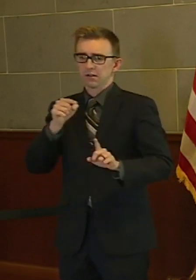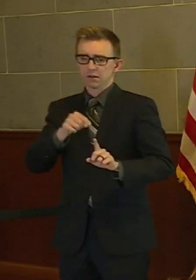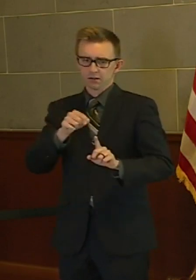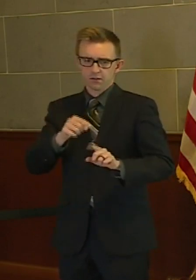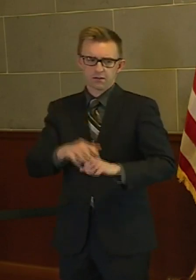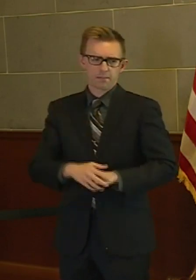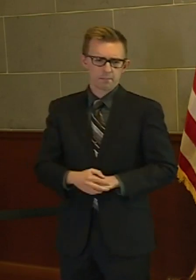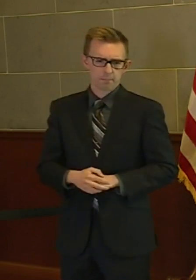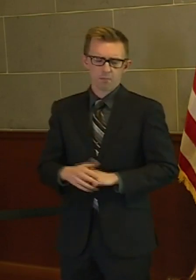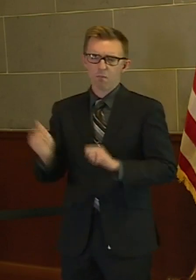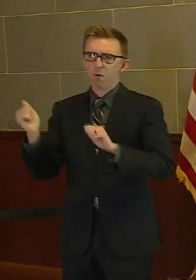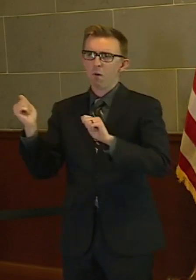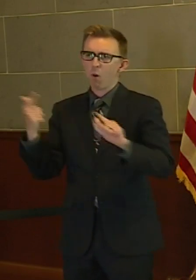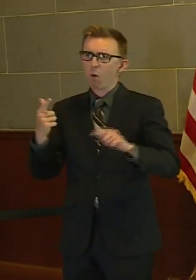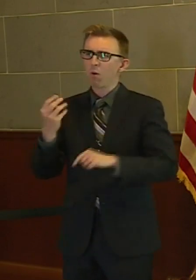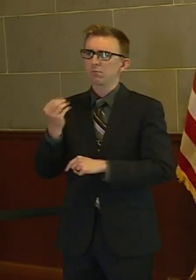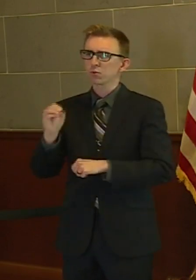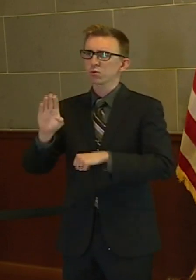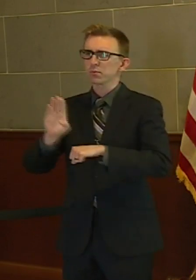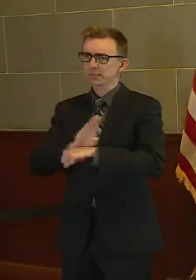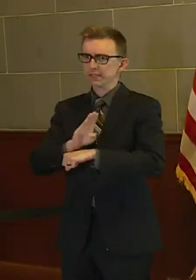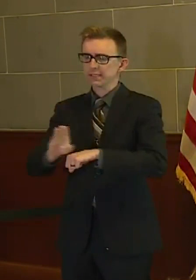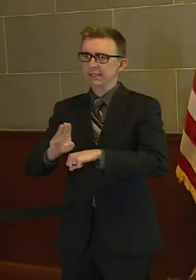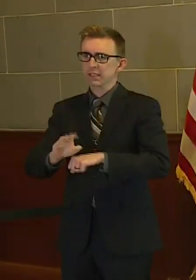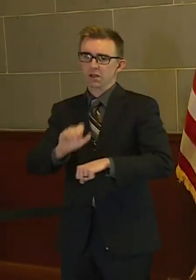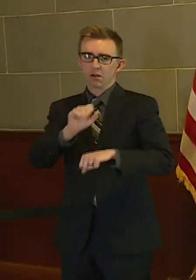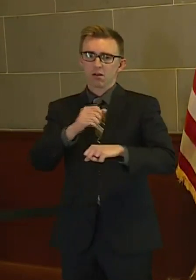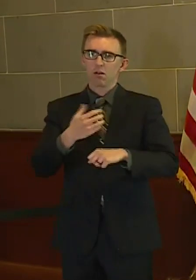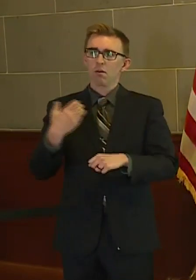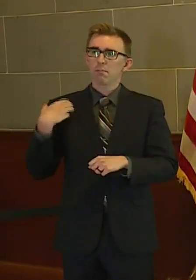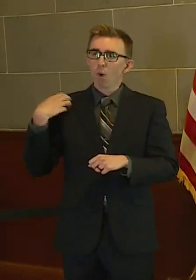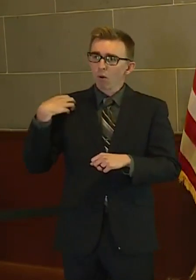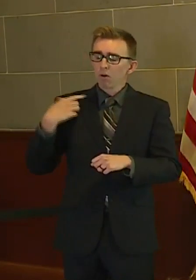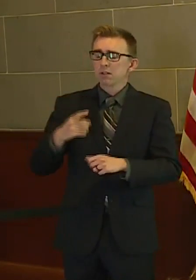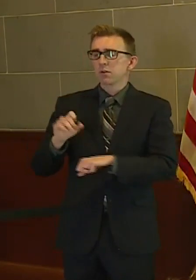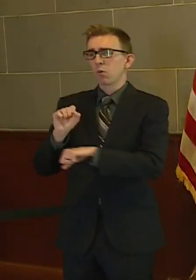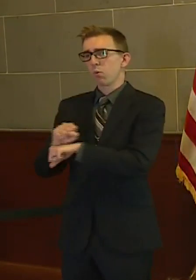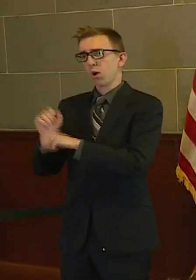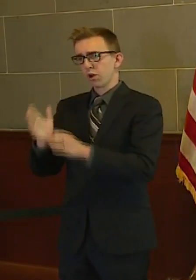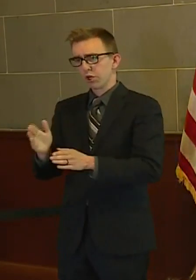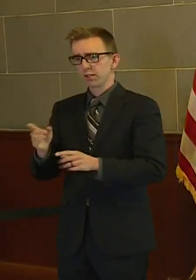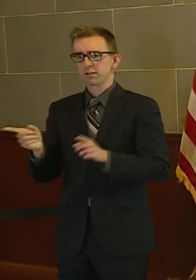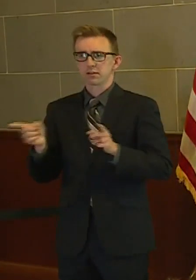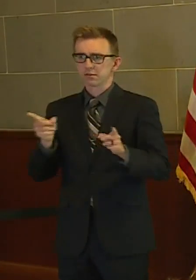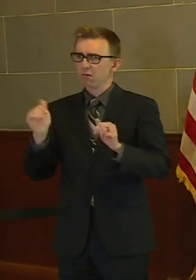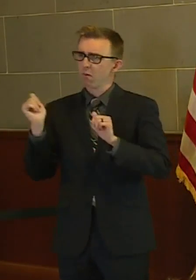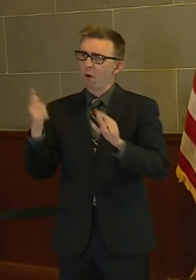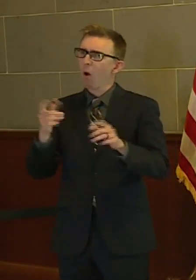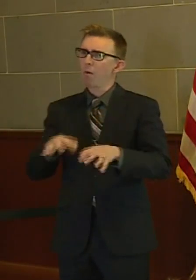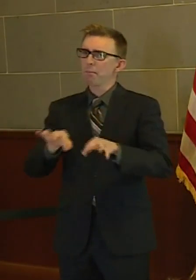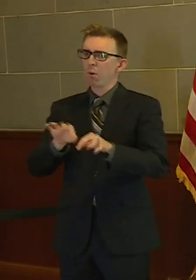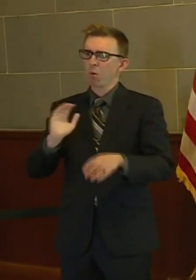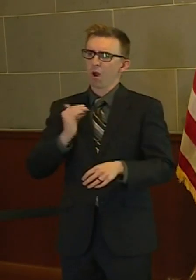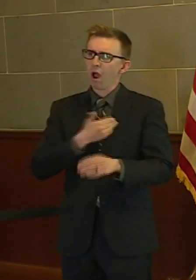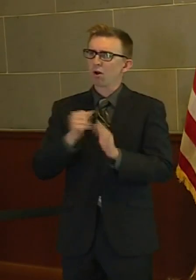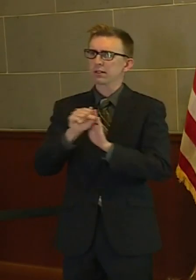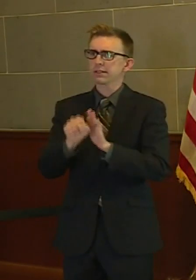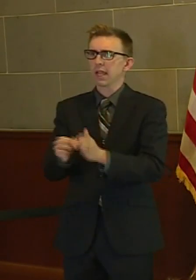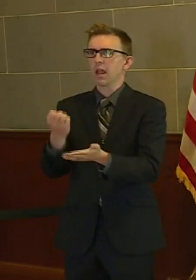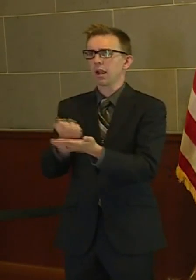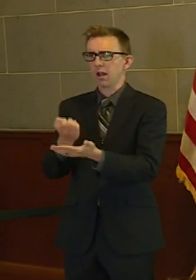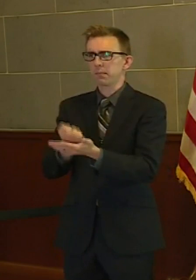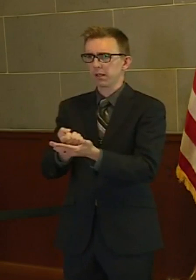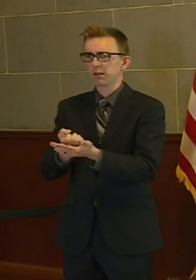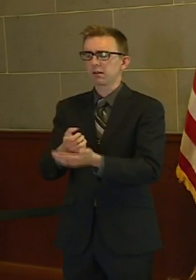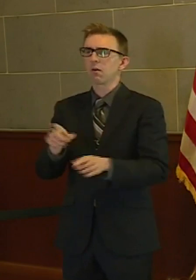all of Missouri businesses, employers, and employees are vital to our state's economy